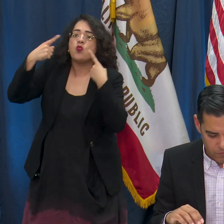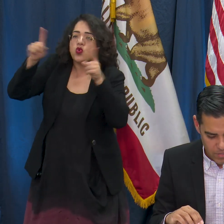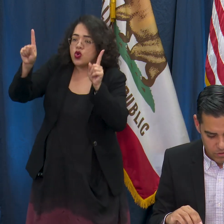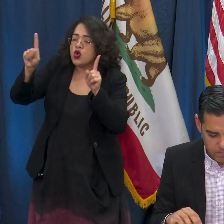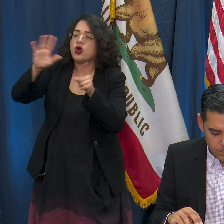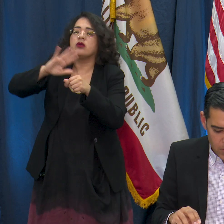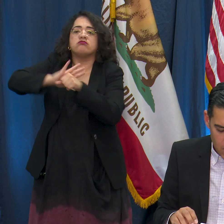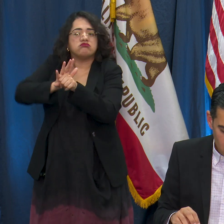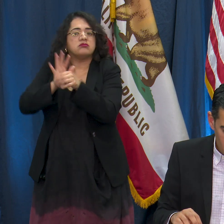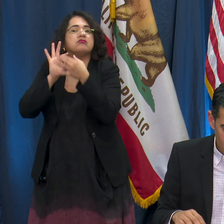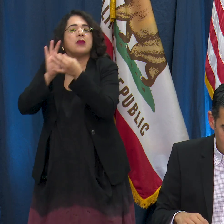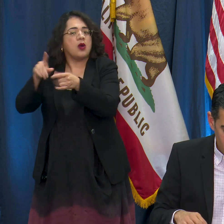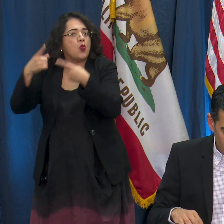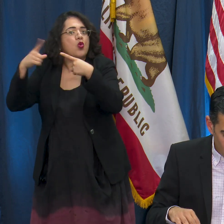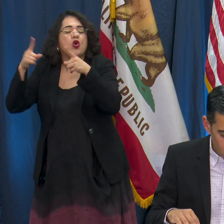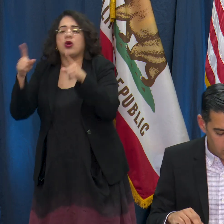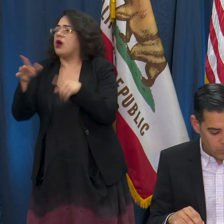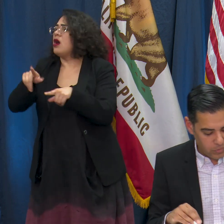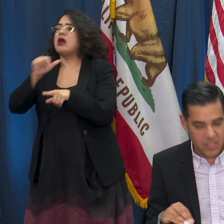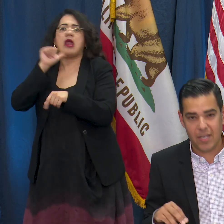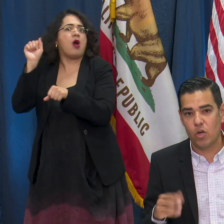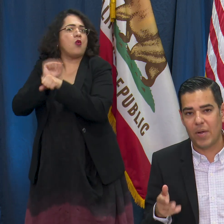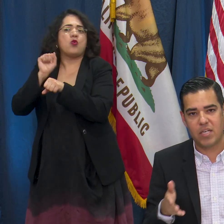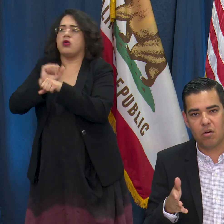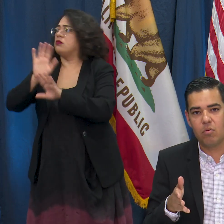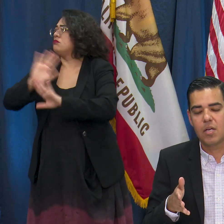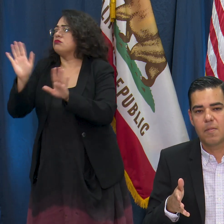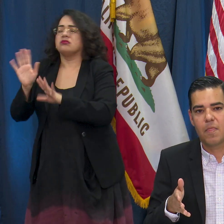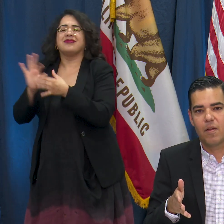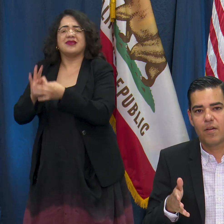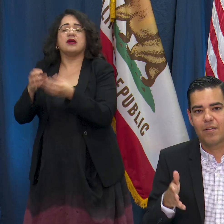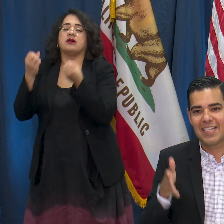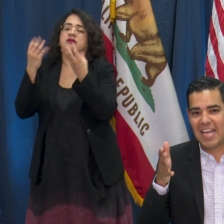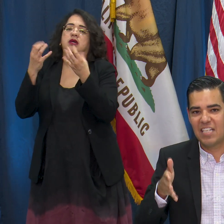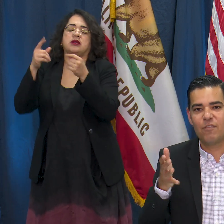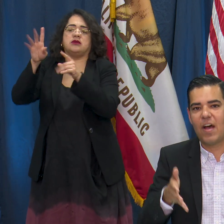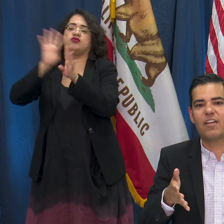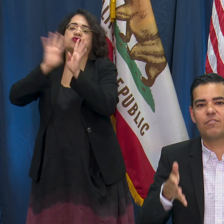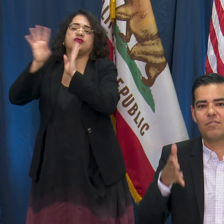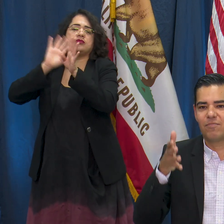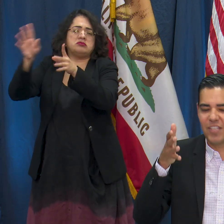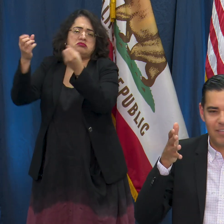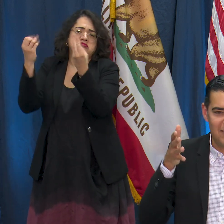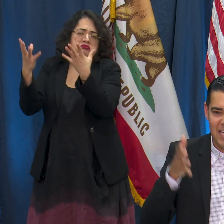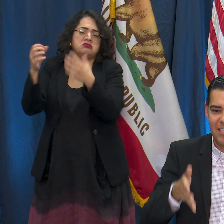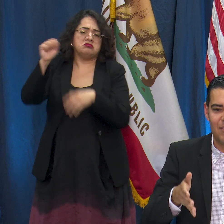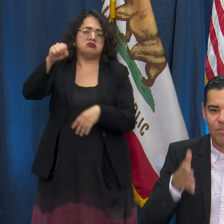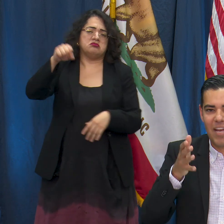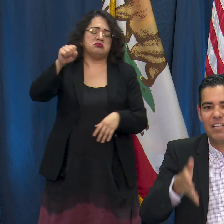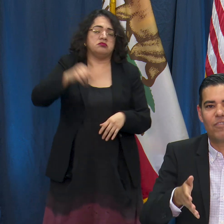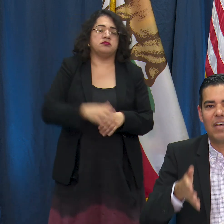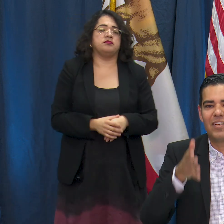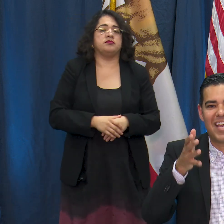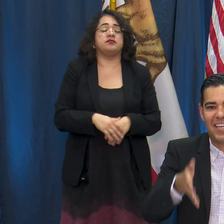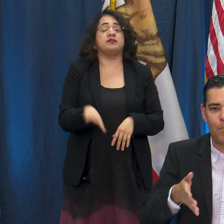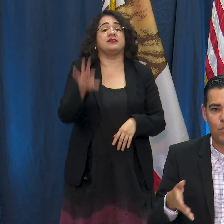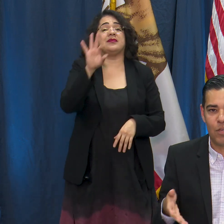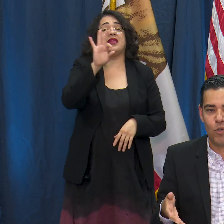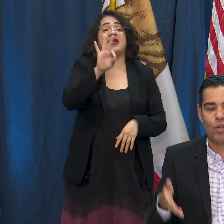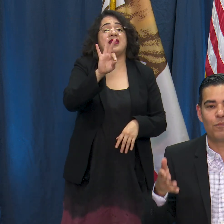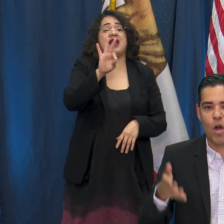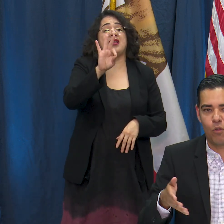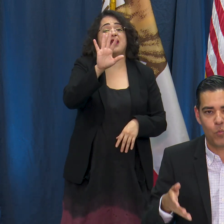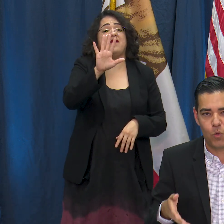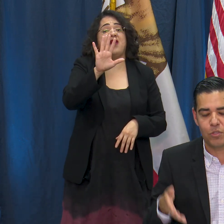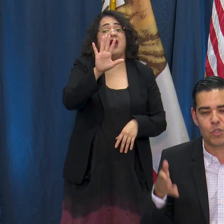right information. So that's important. So please, I know 95 to 99%